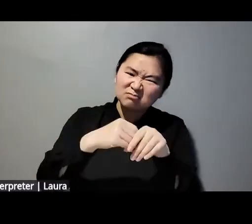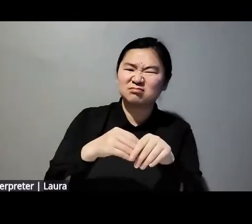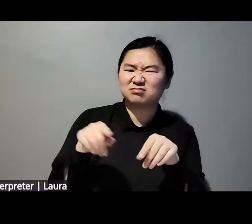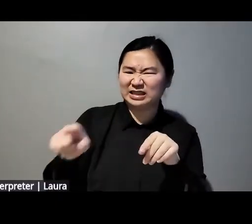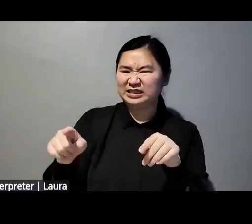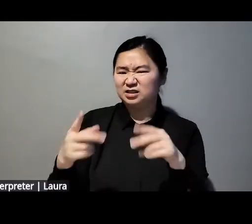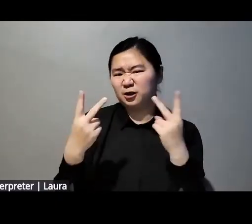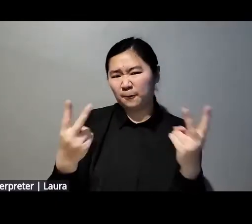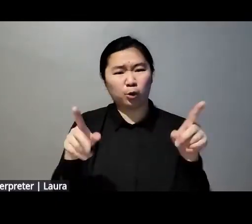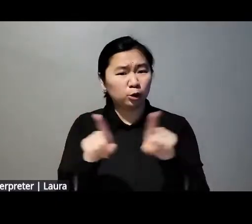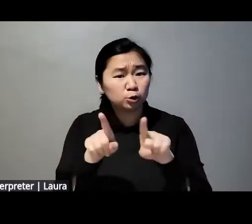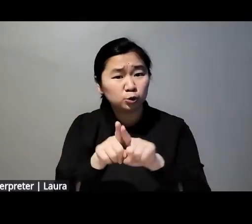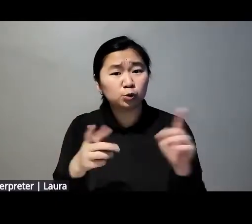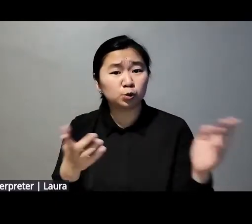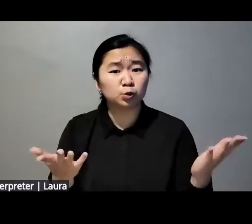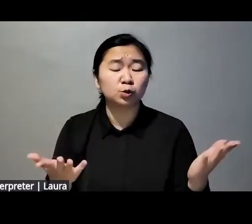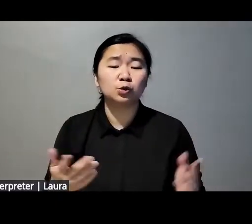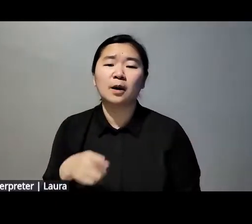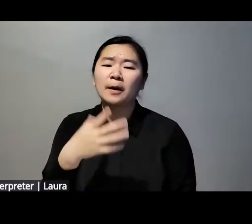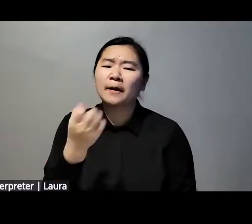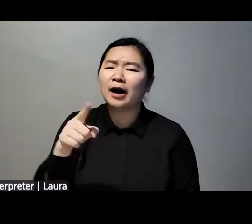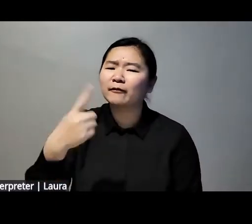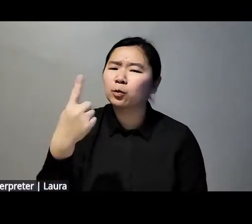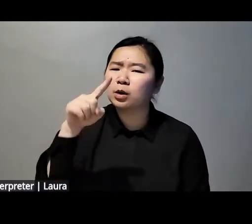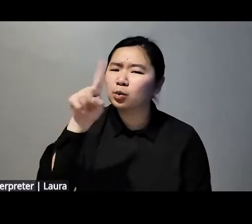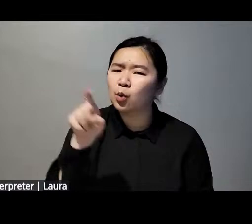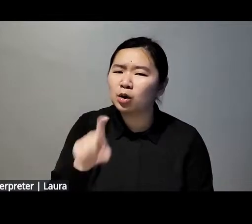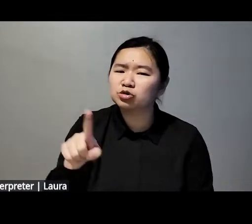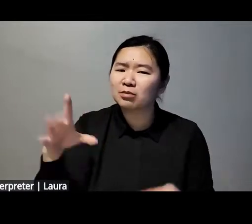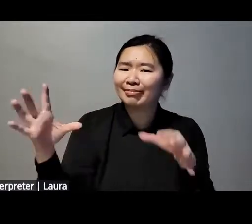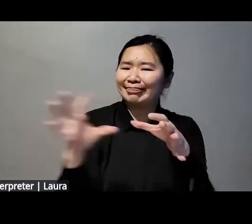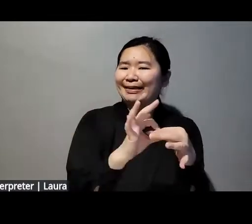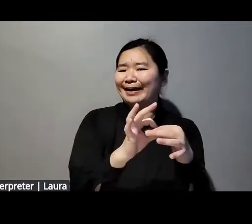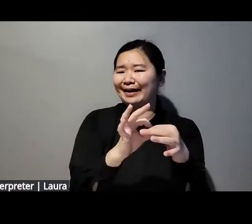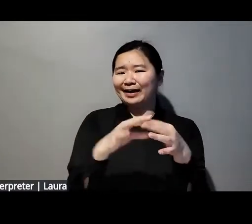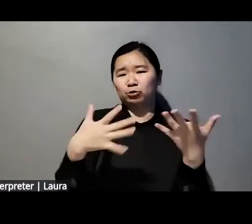response. I hope that's okay. Thanks, Alex, for your question.